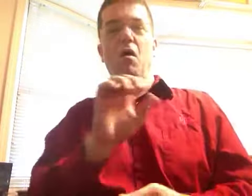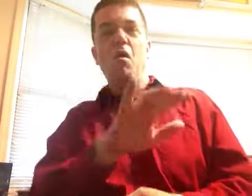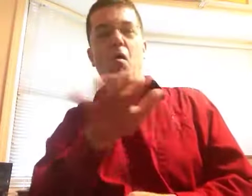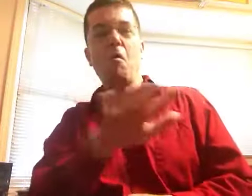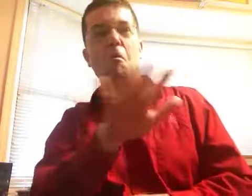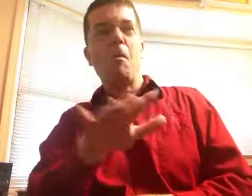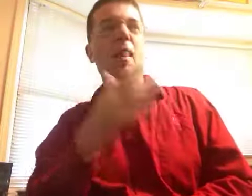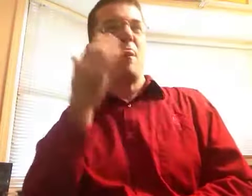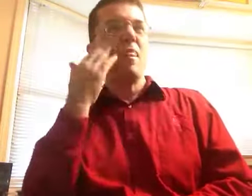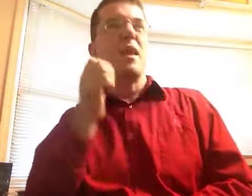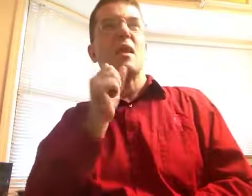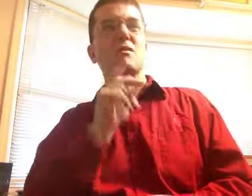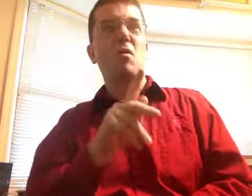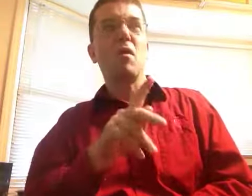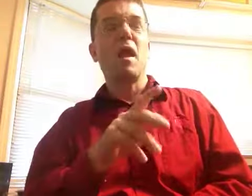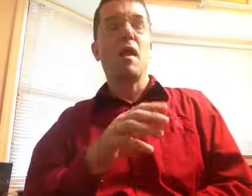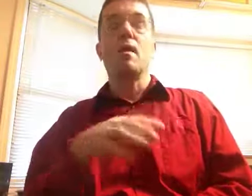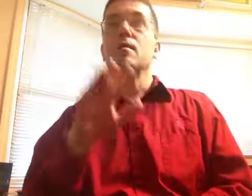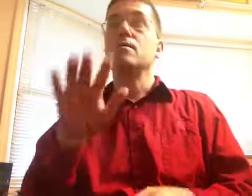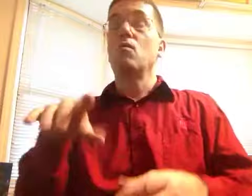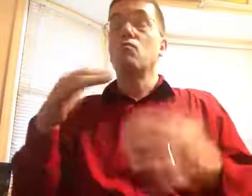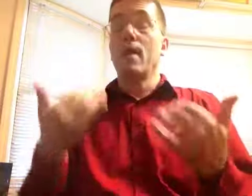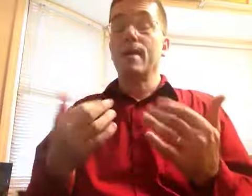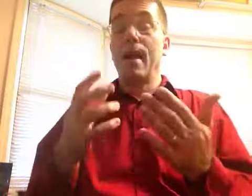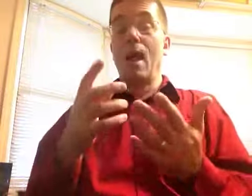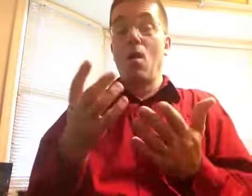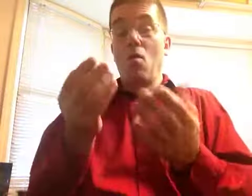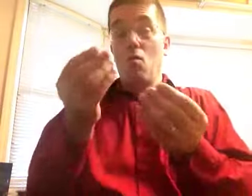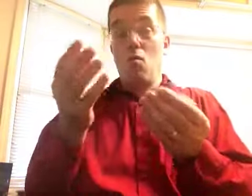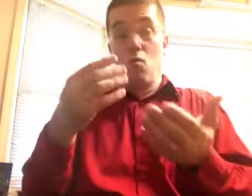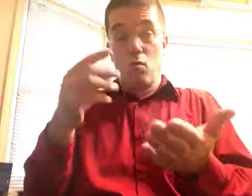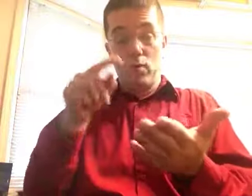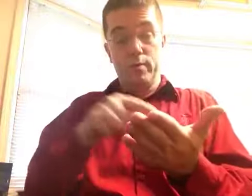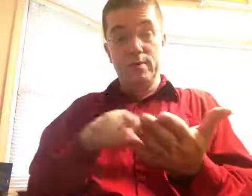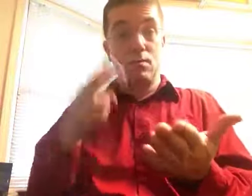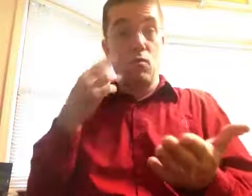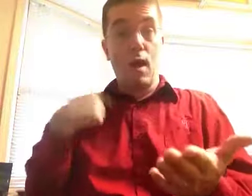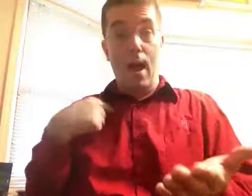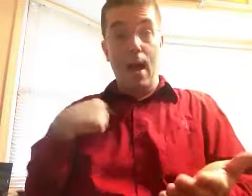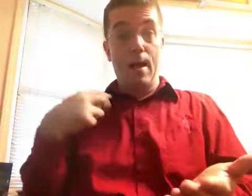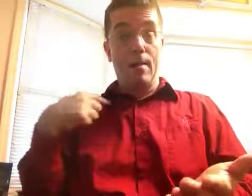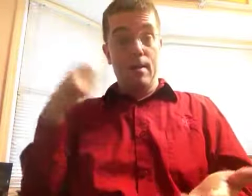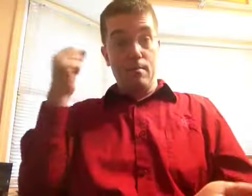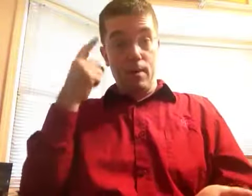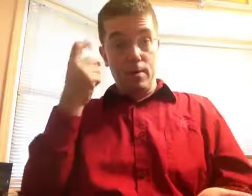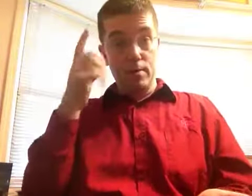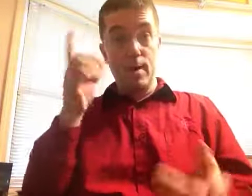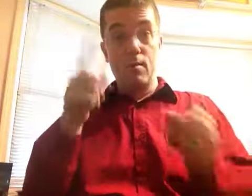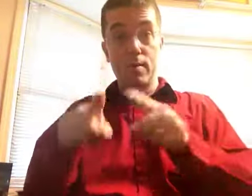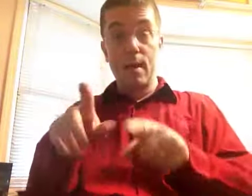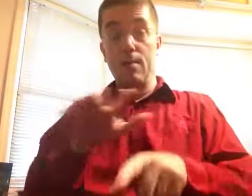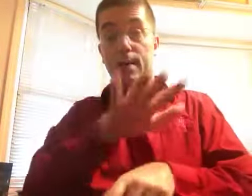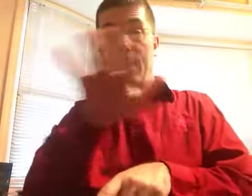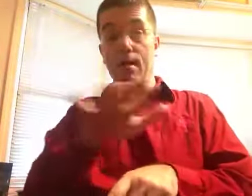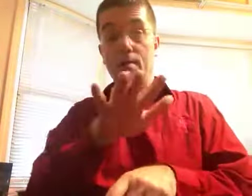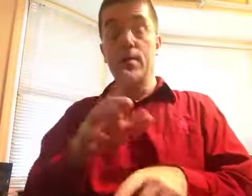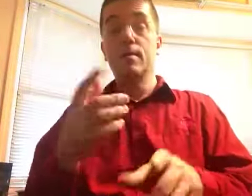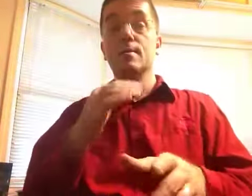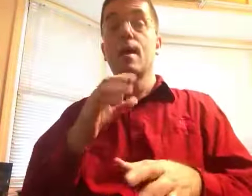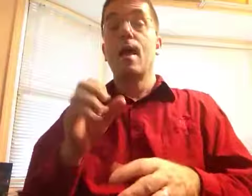on. And in residential, and so a lot of the subs and so forth have gotten back to work. And if your